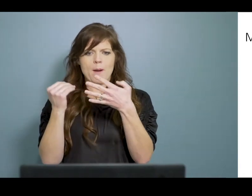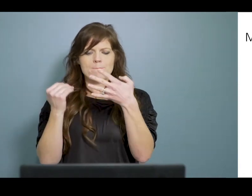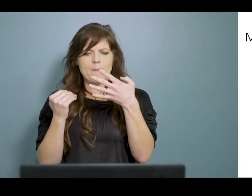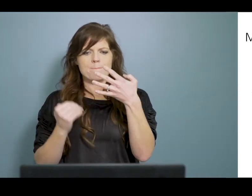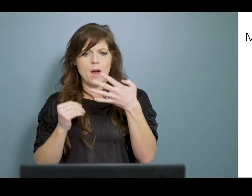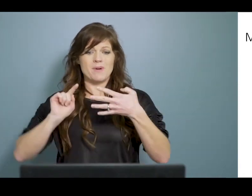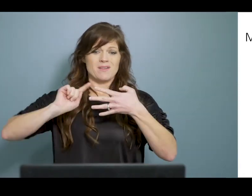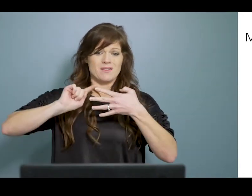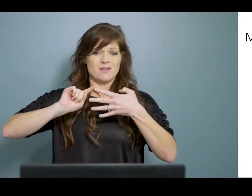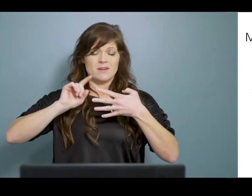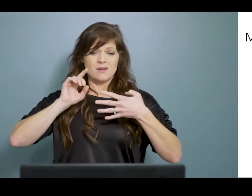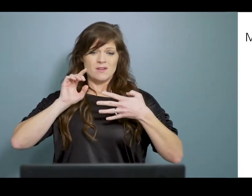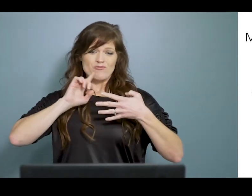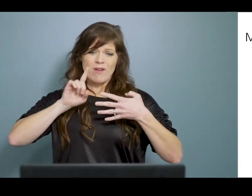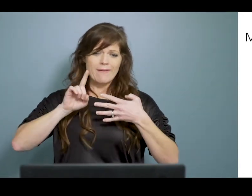managing change.